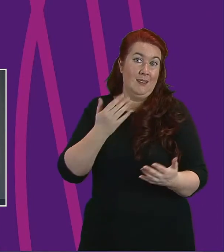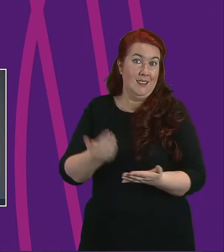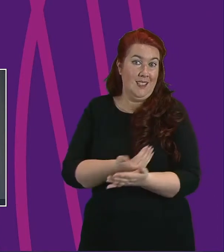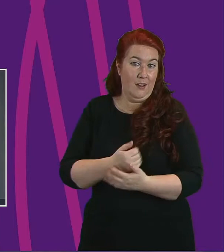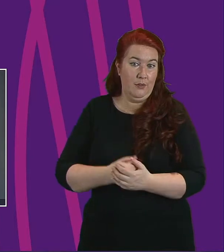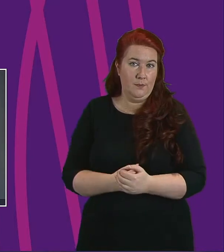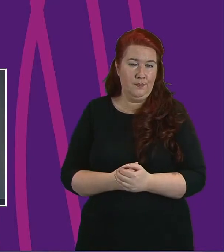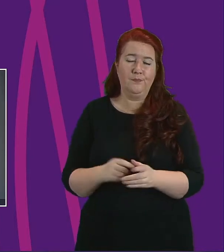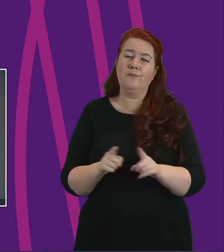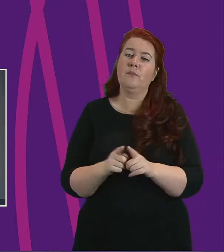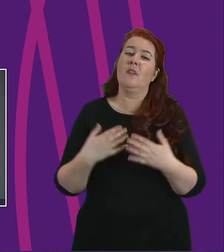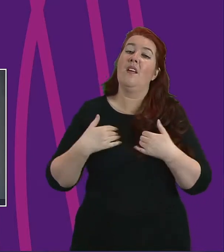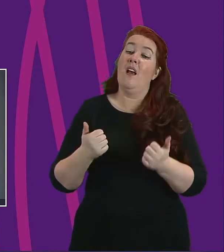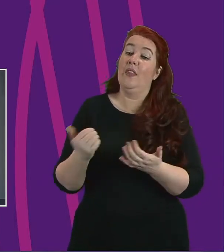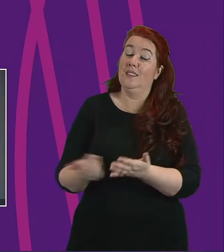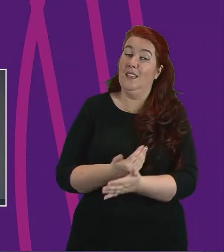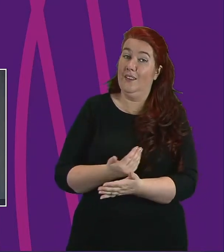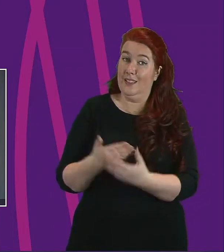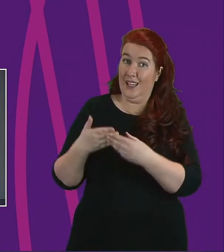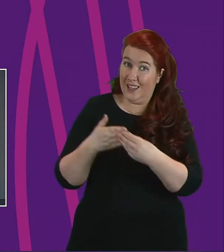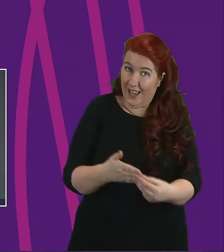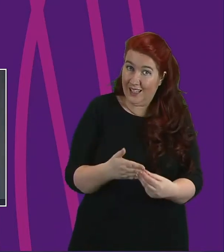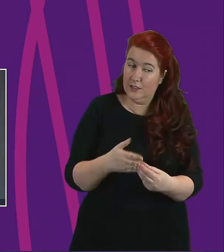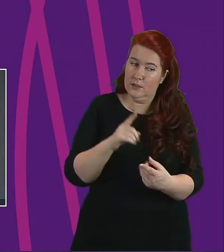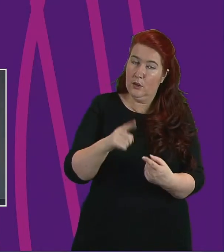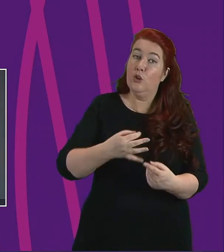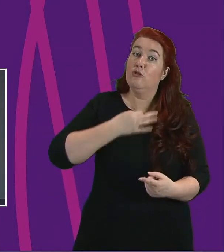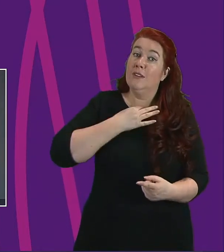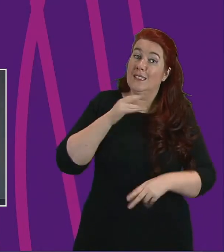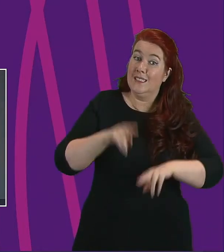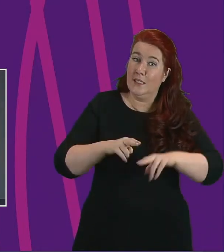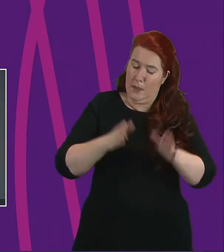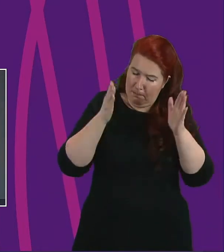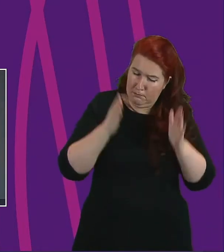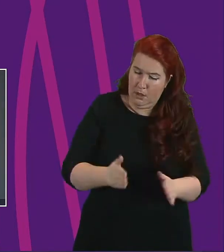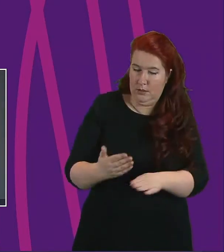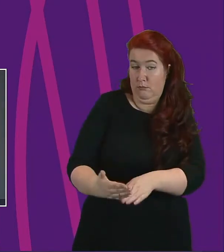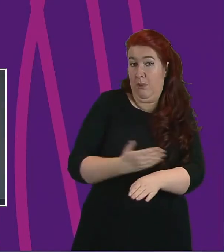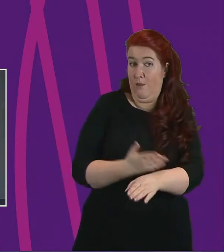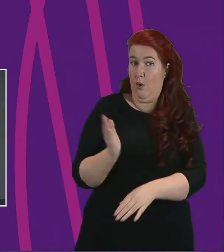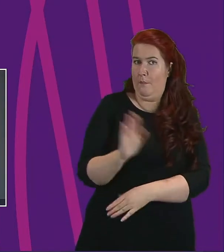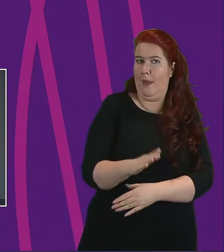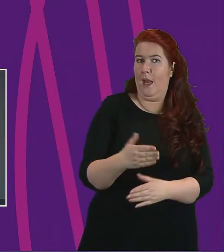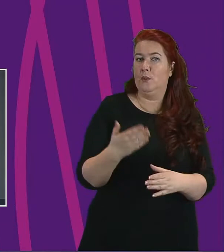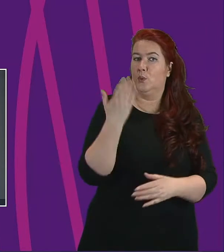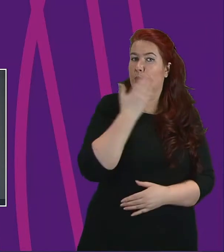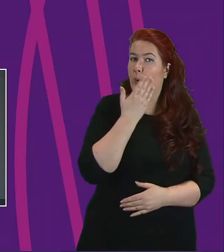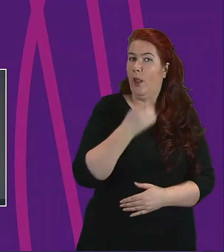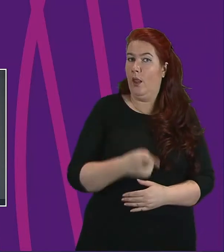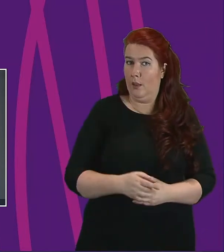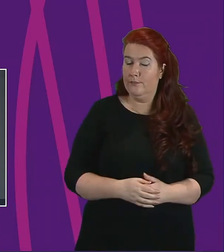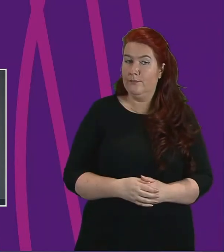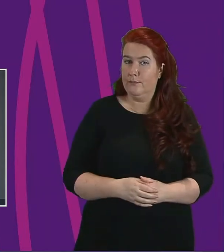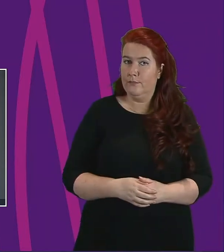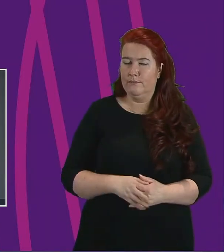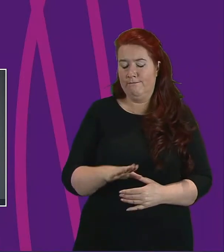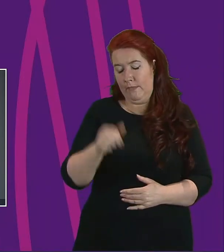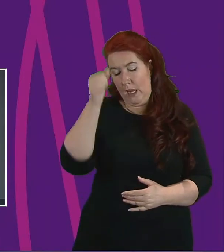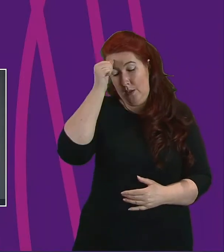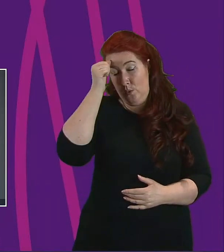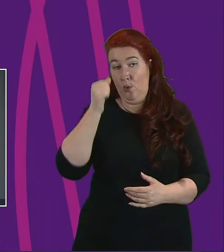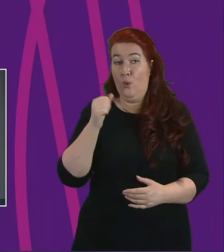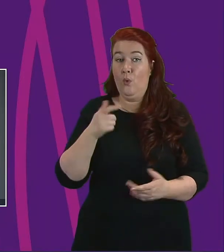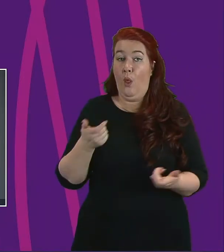guidance, including risk assessments, must be in place prior to returning. I'm mindful of the impact of lockdown on many of our